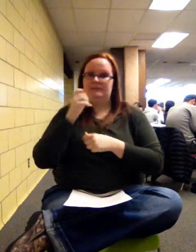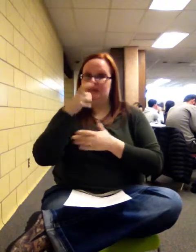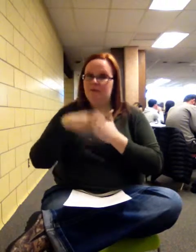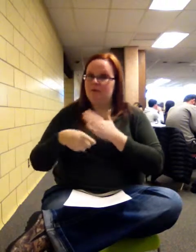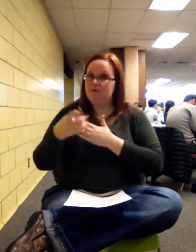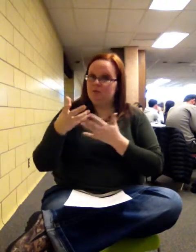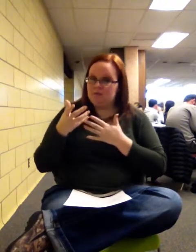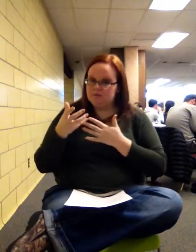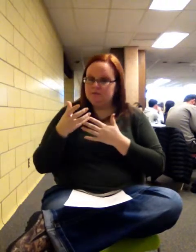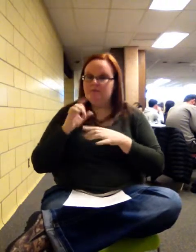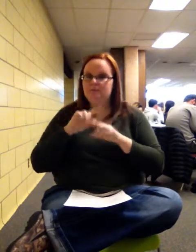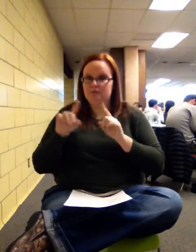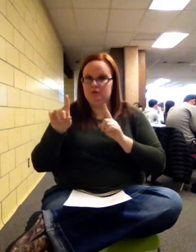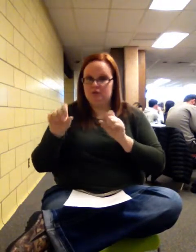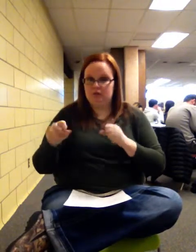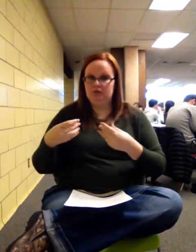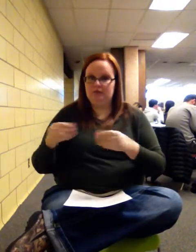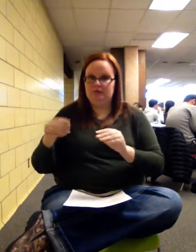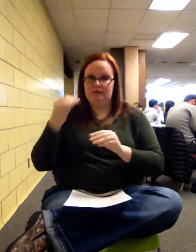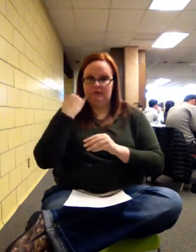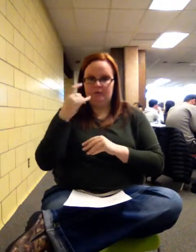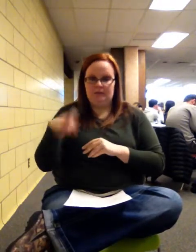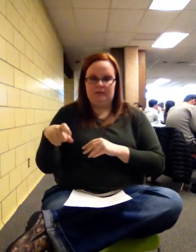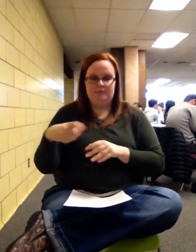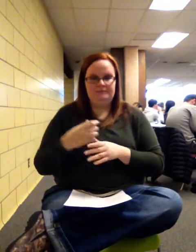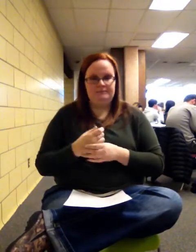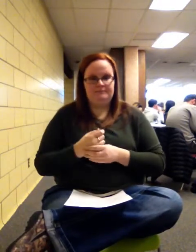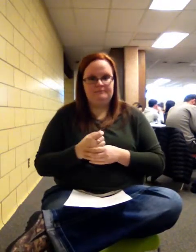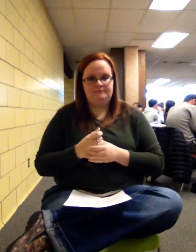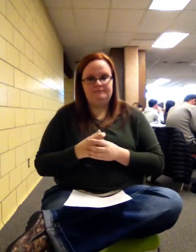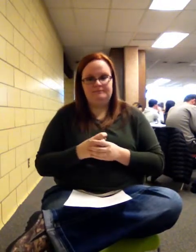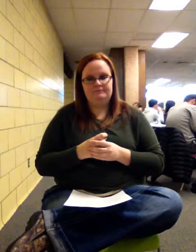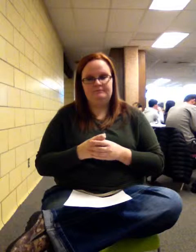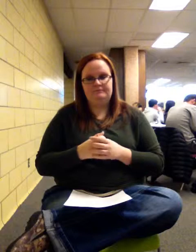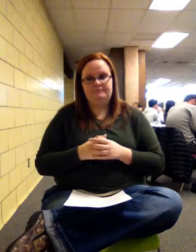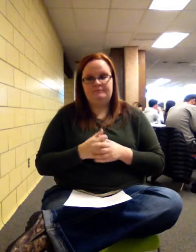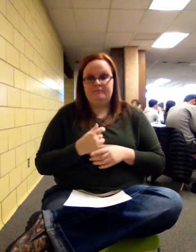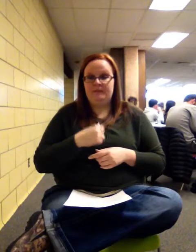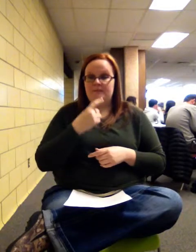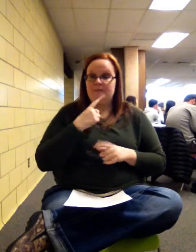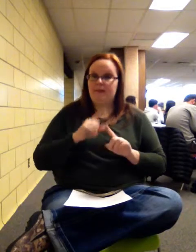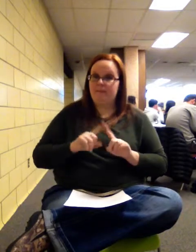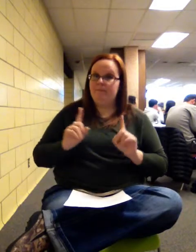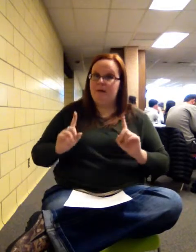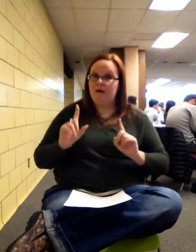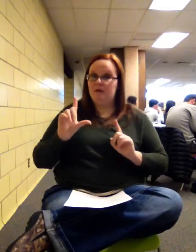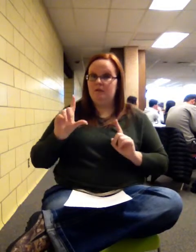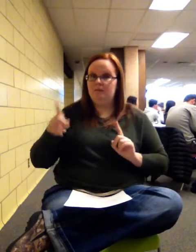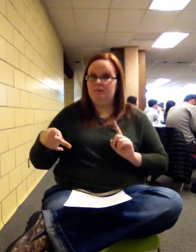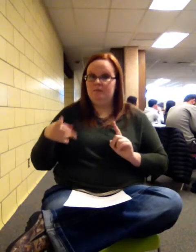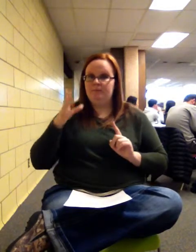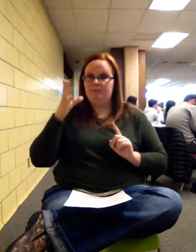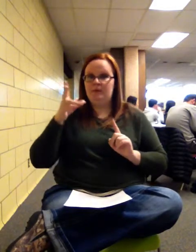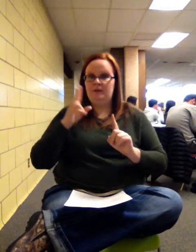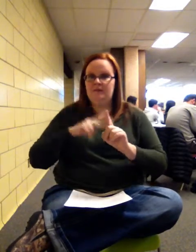want, but you could get it sold if you needed to. I'm saying, but liquidity premium is going to apply because not every